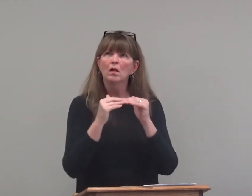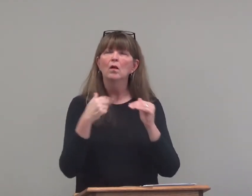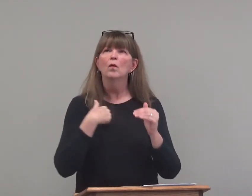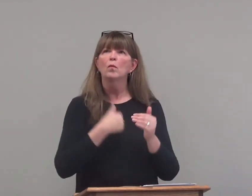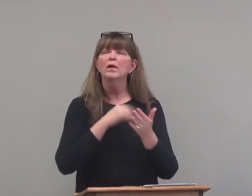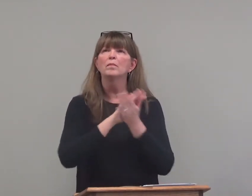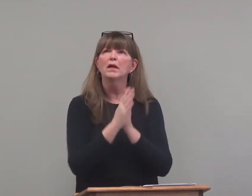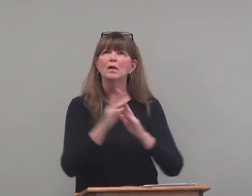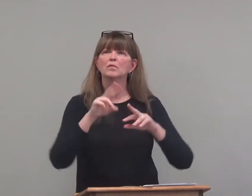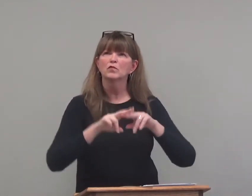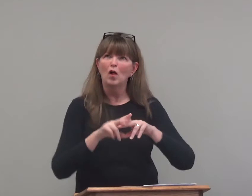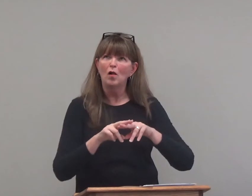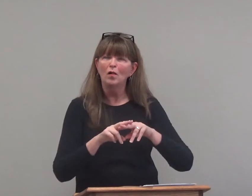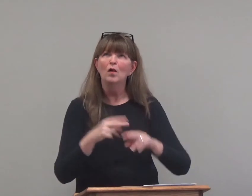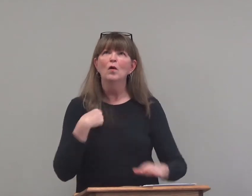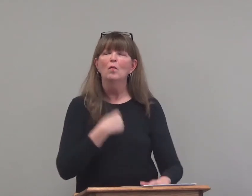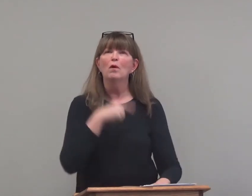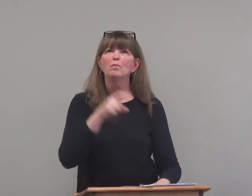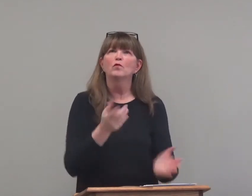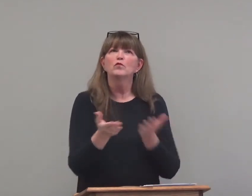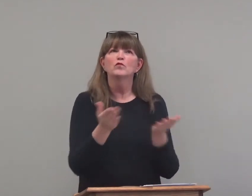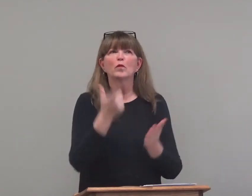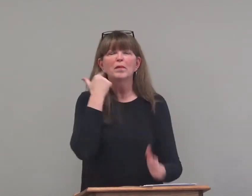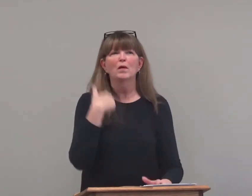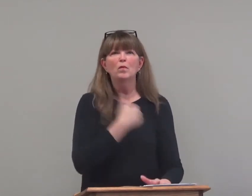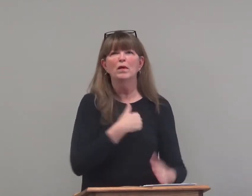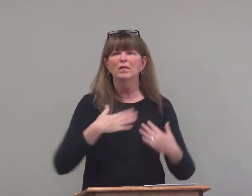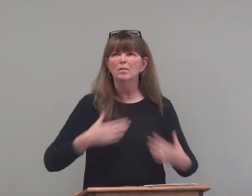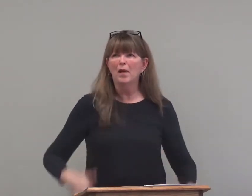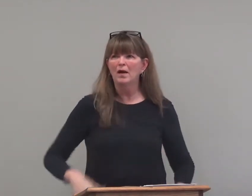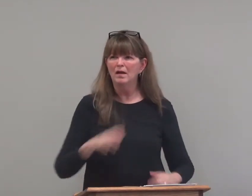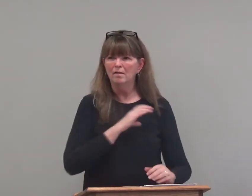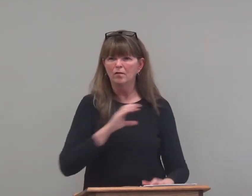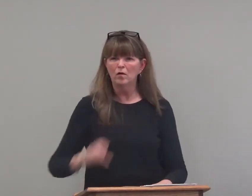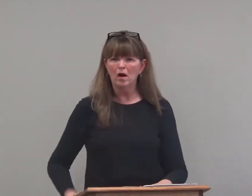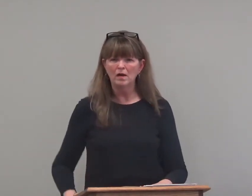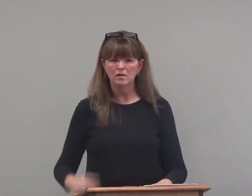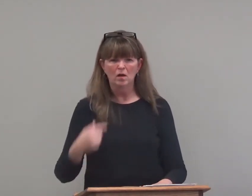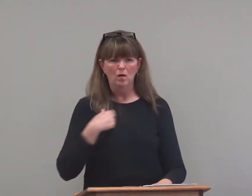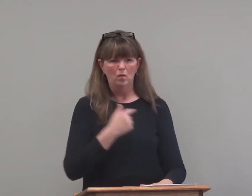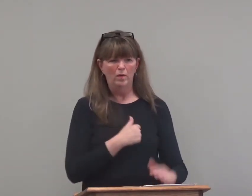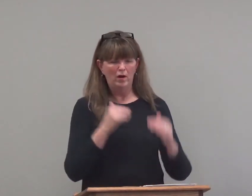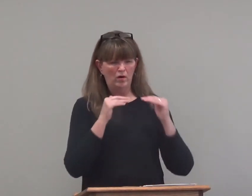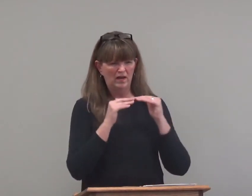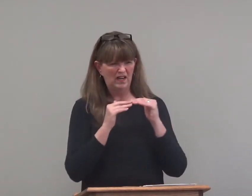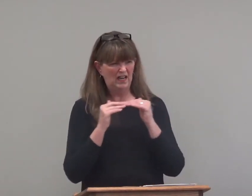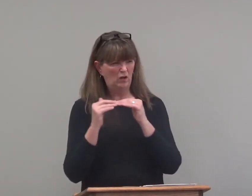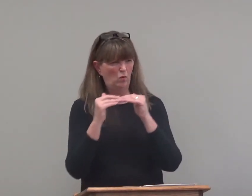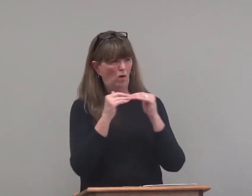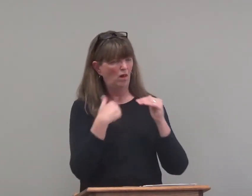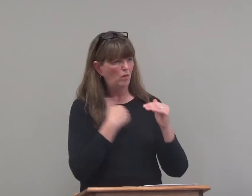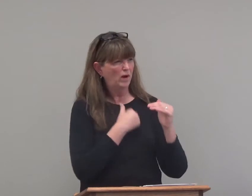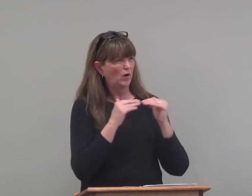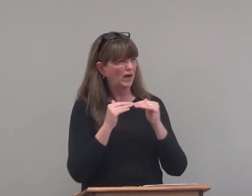So we all become equal. We all become salt. We all have to serve within the body of Christ.